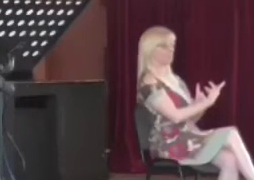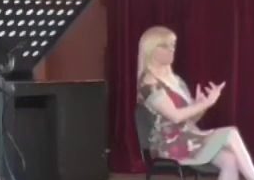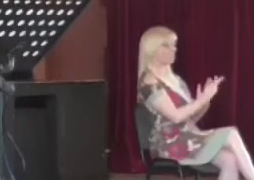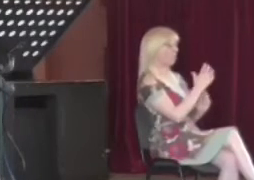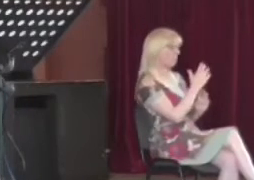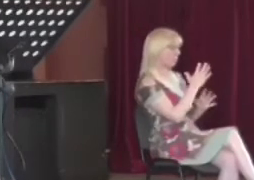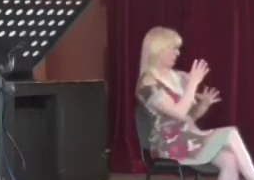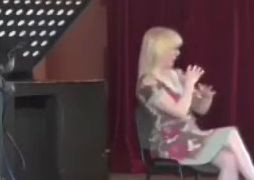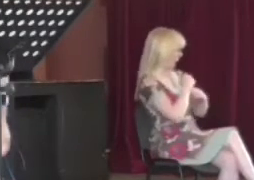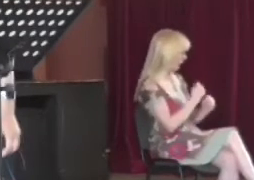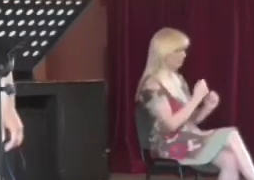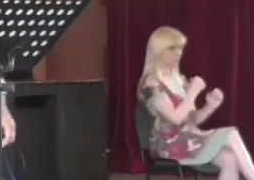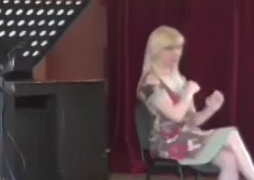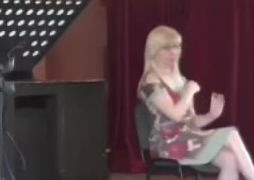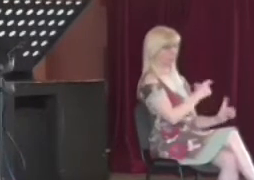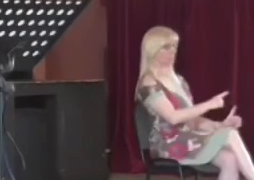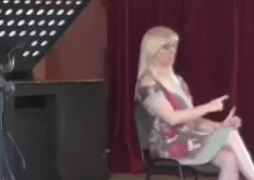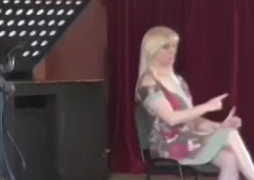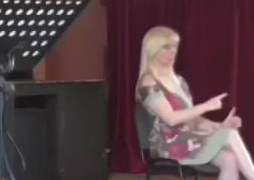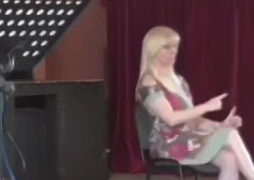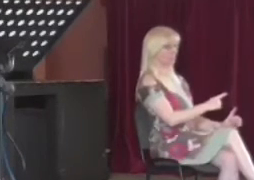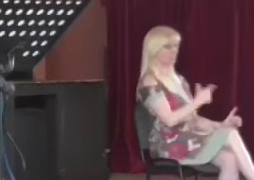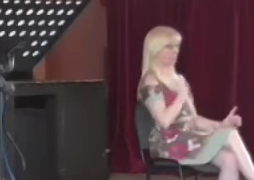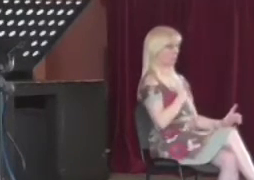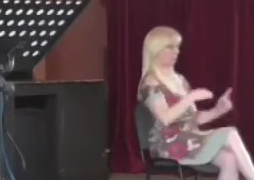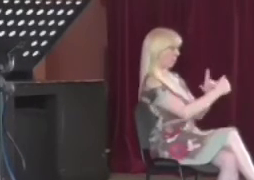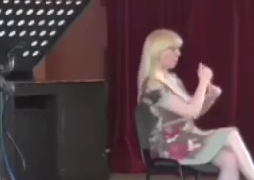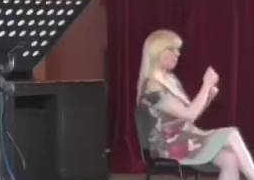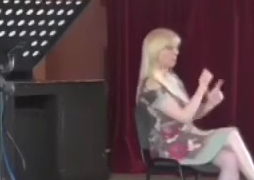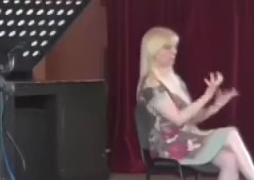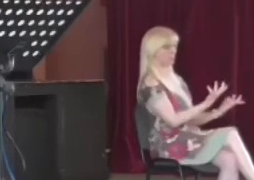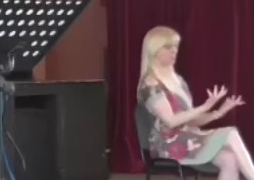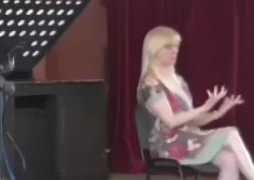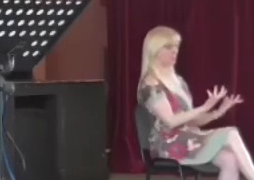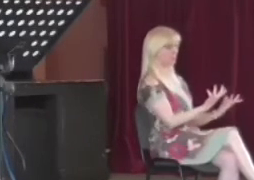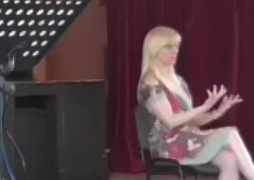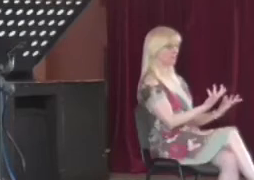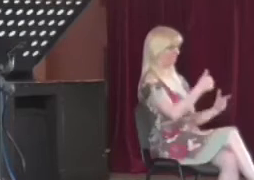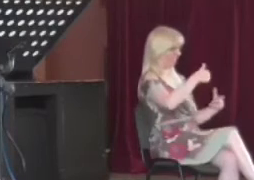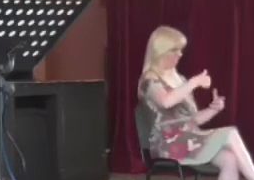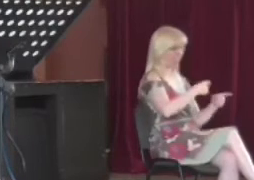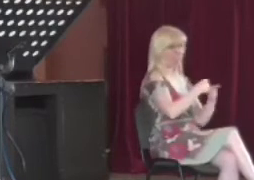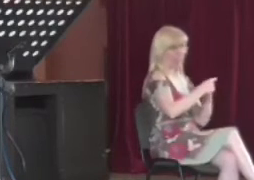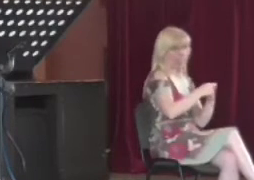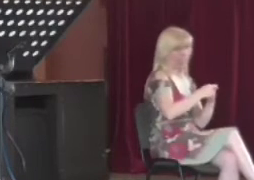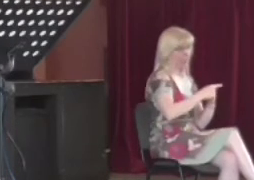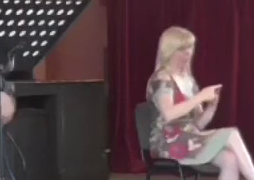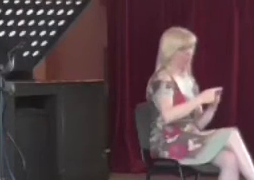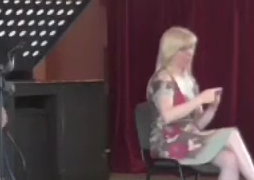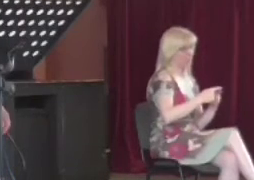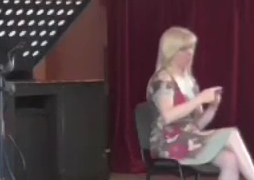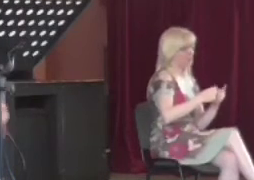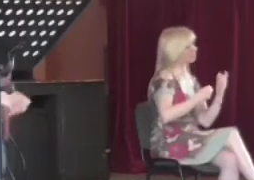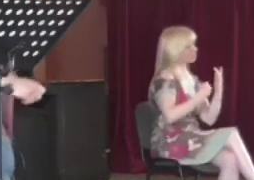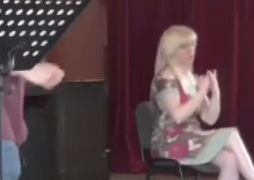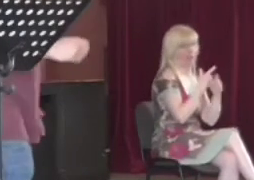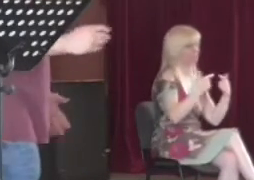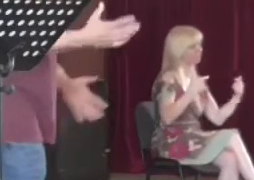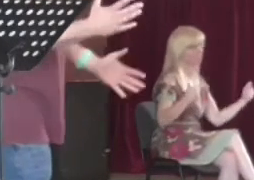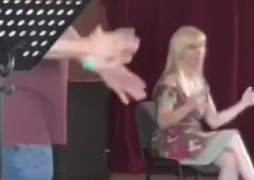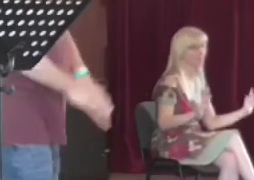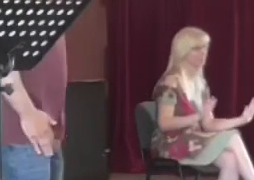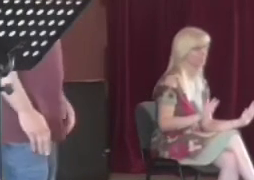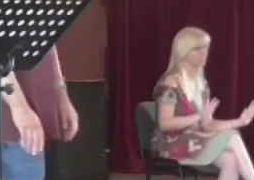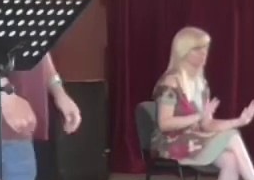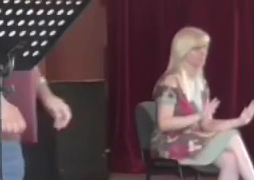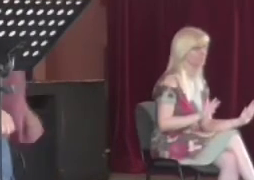ministry. Some plotted to kill him. He was shipwrecked 3 times, he was beaten with rods 3 times, he had